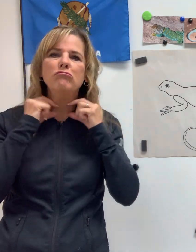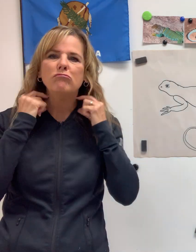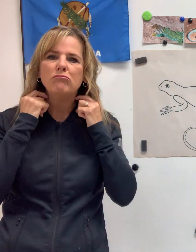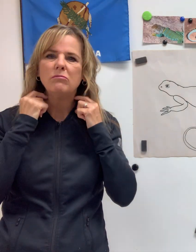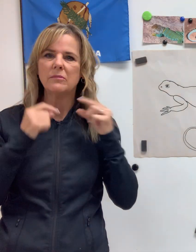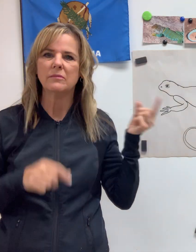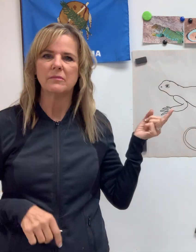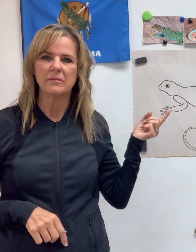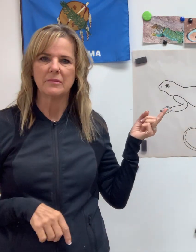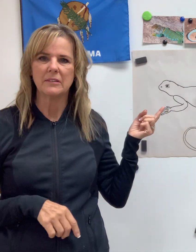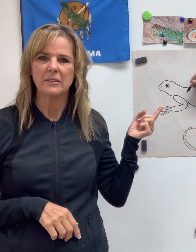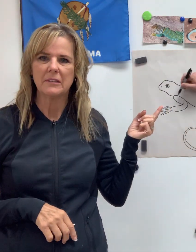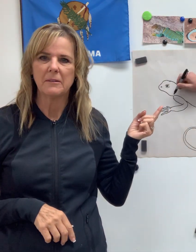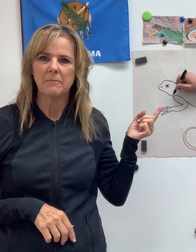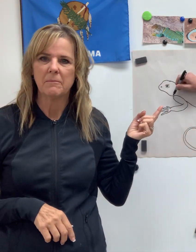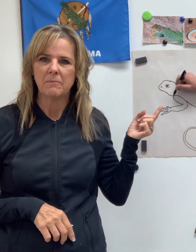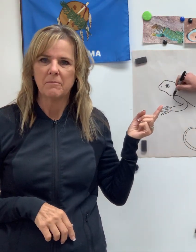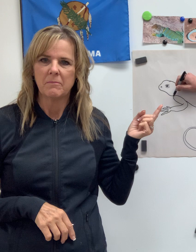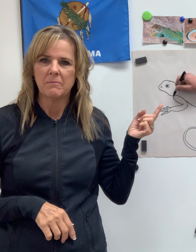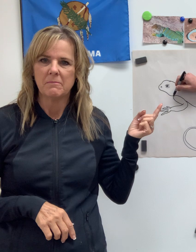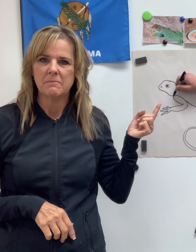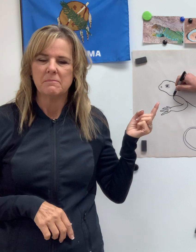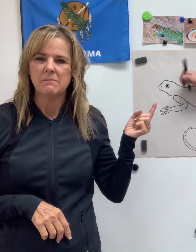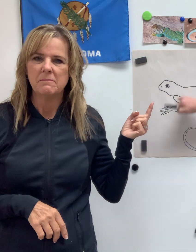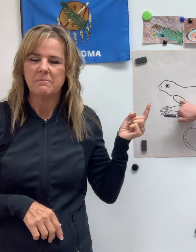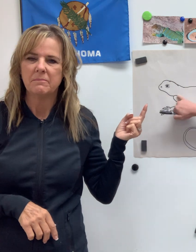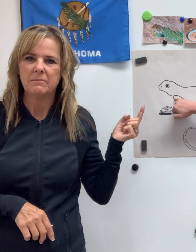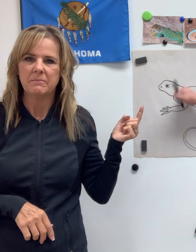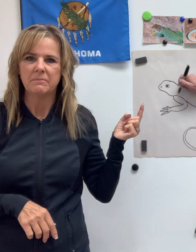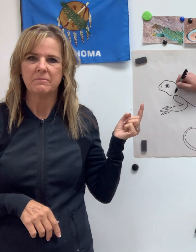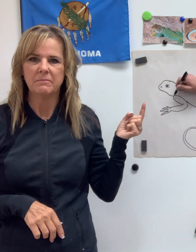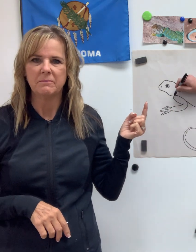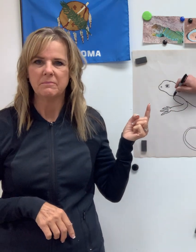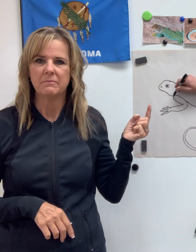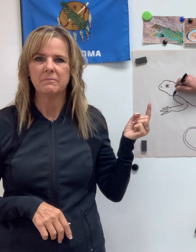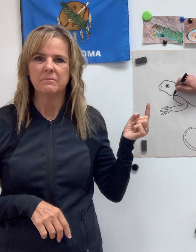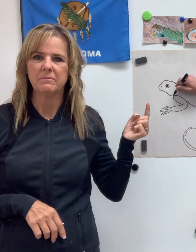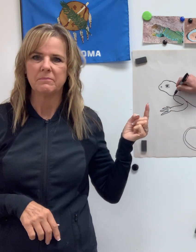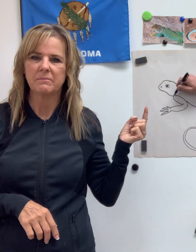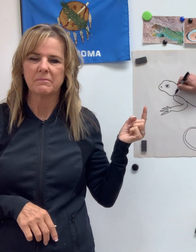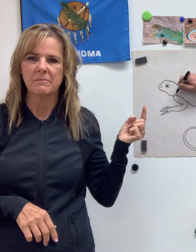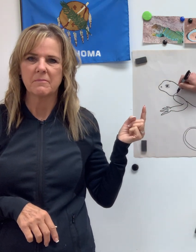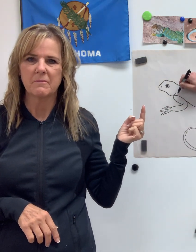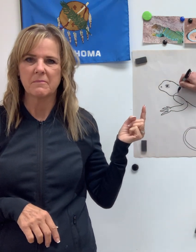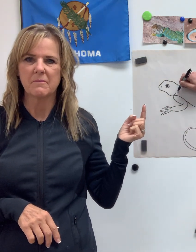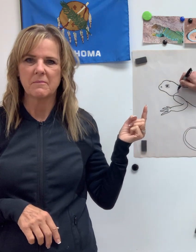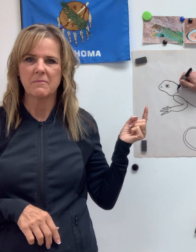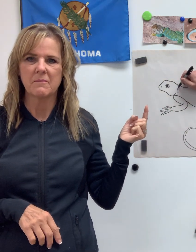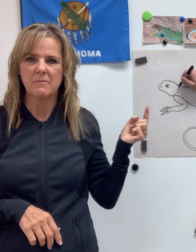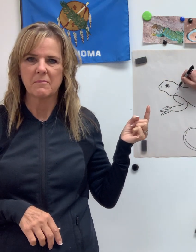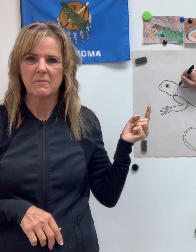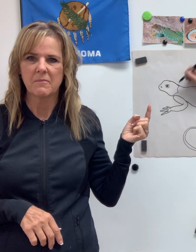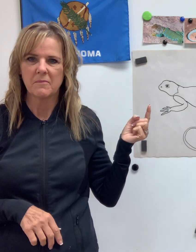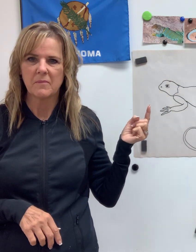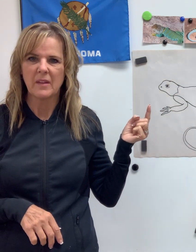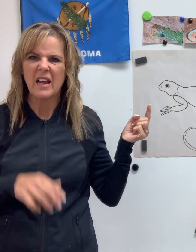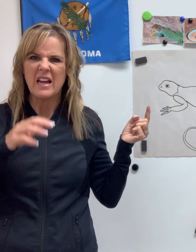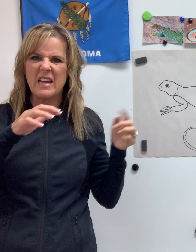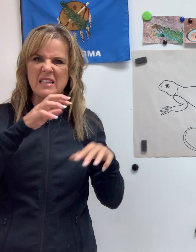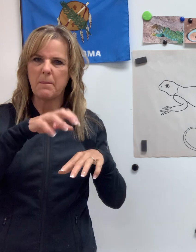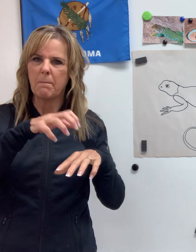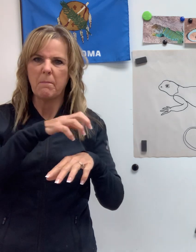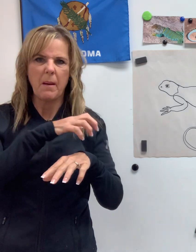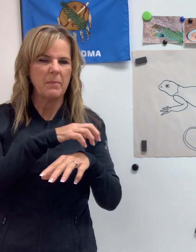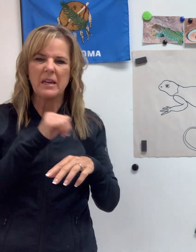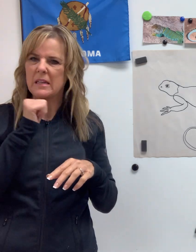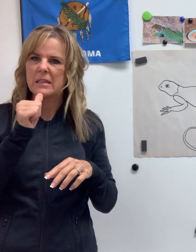lizard. So going across his neck, like starting about, where his shoulder is, it is definitely bumpy. It's not perfect,